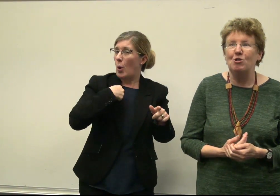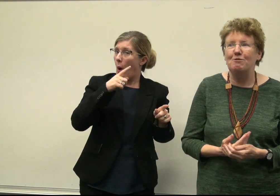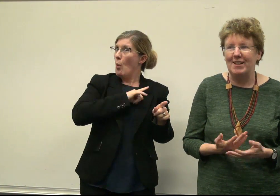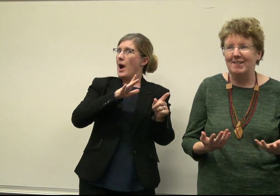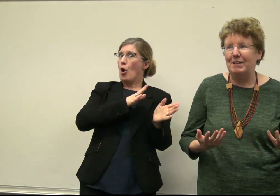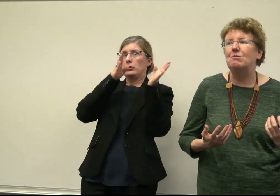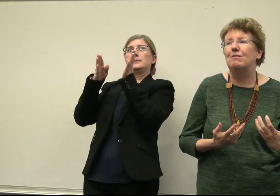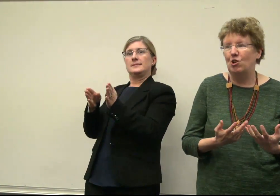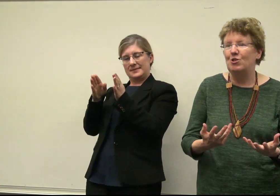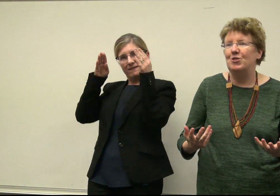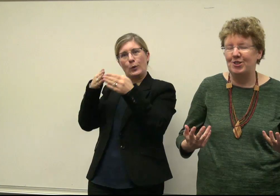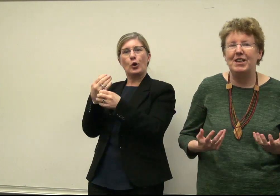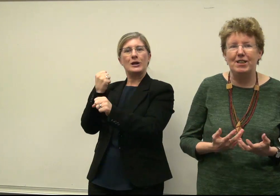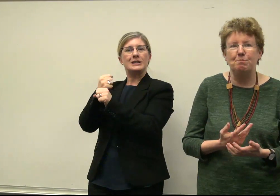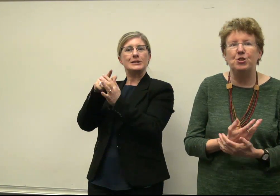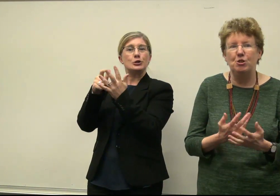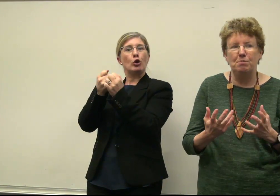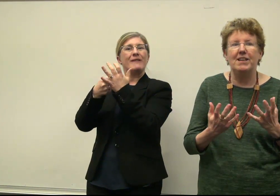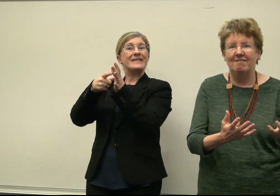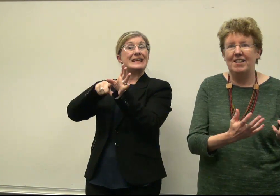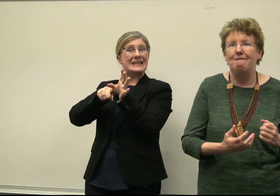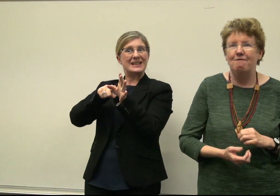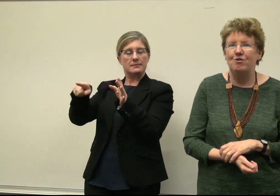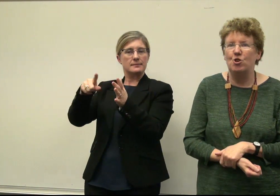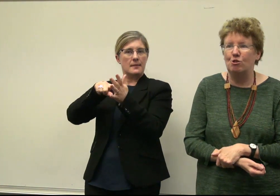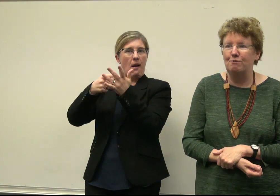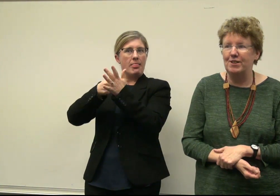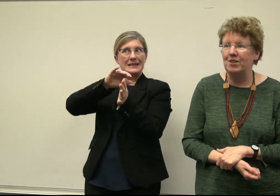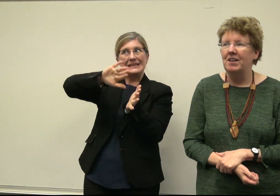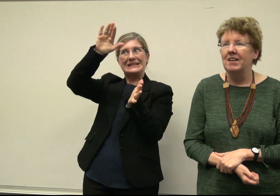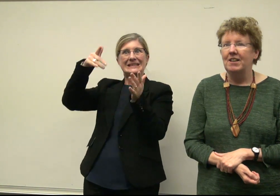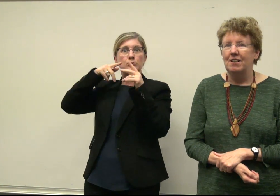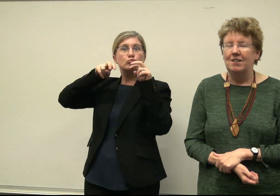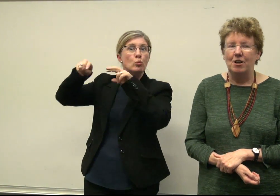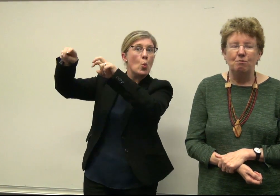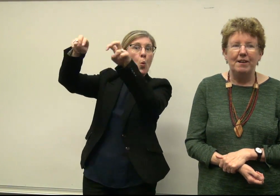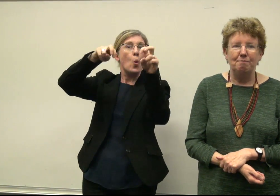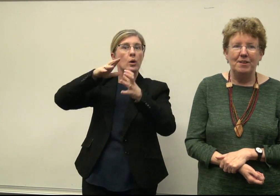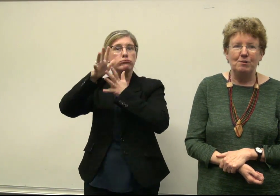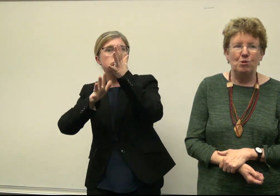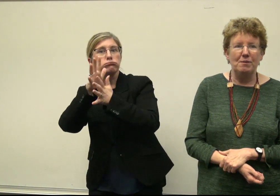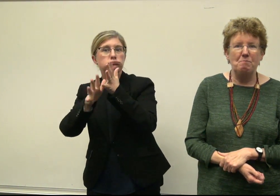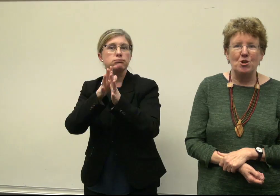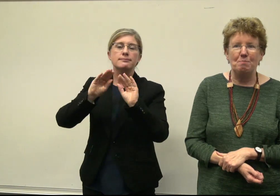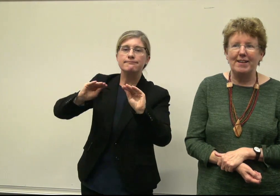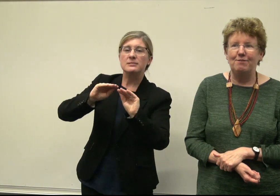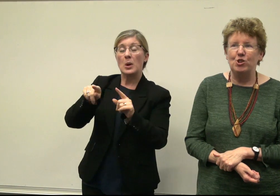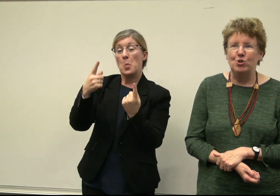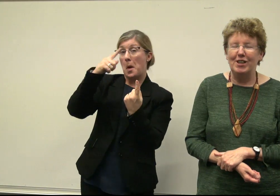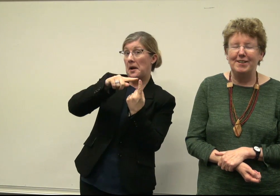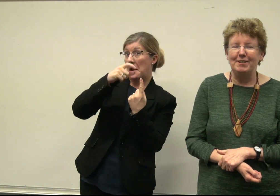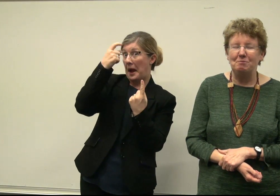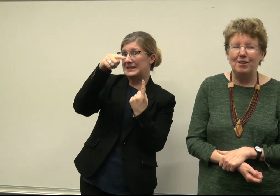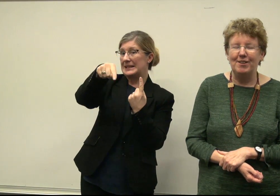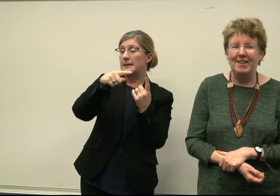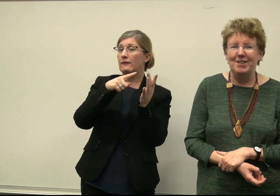about the geography, because we've got the signs produced by deaf geographers. That's great. So that is one prospect for June,